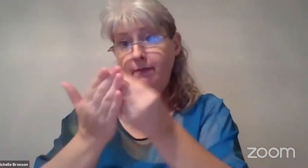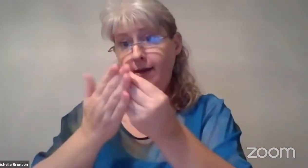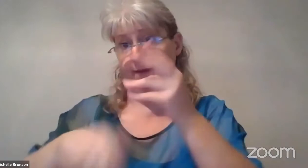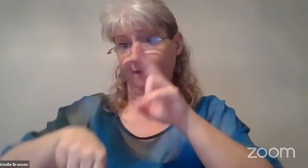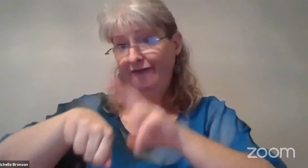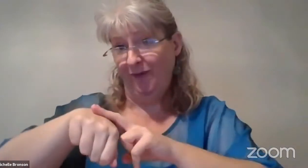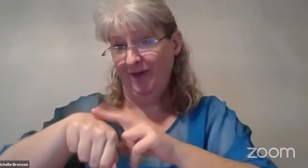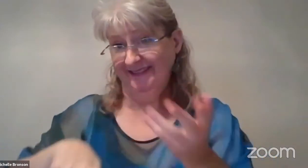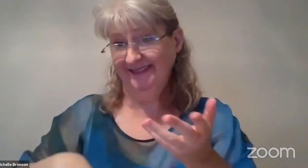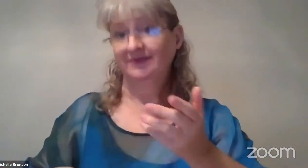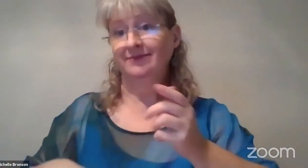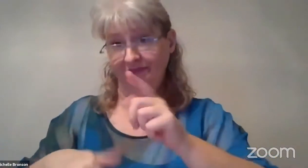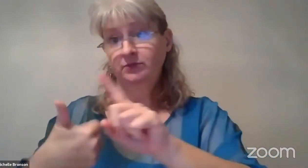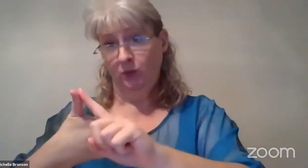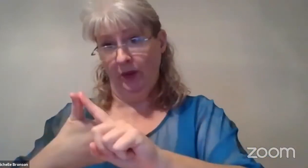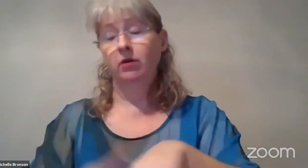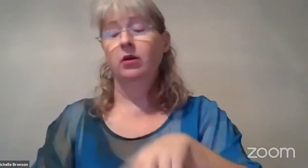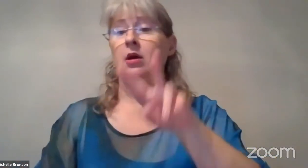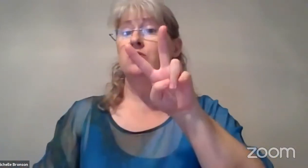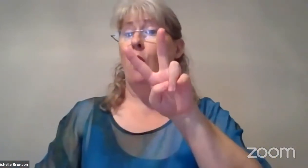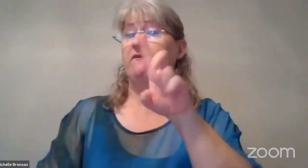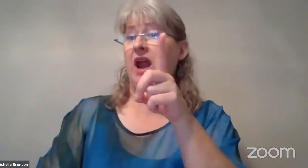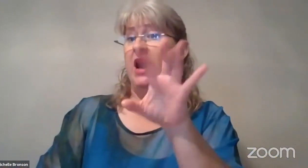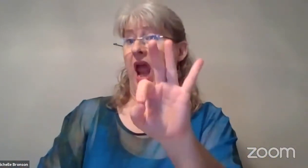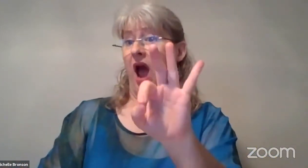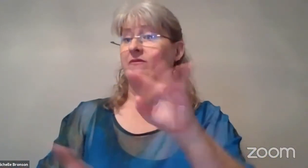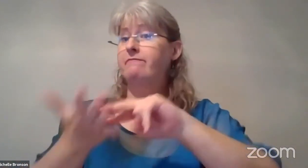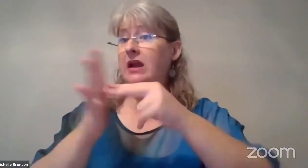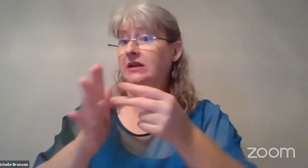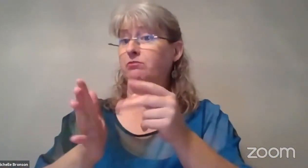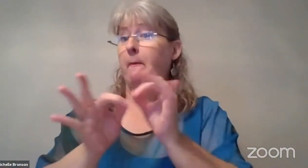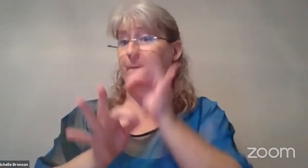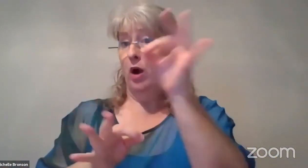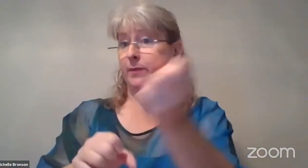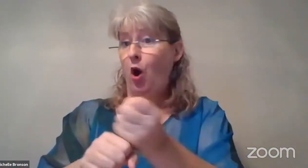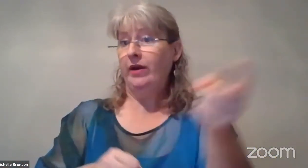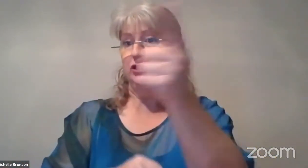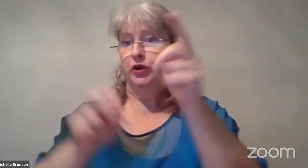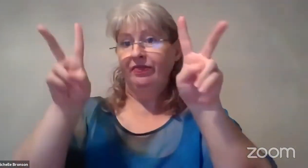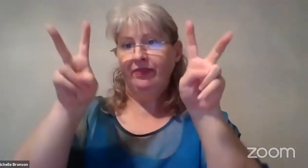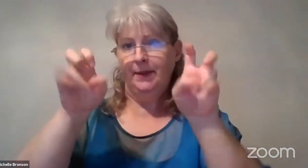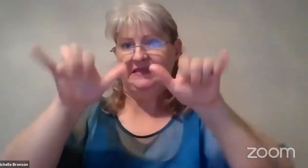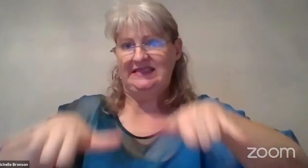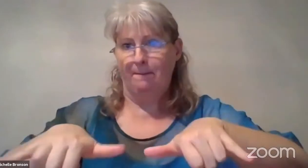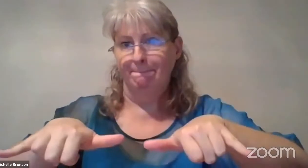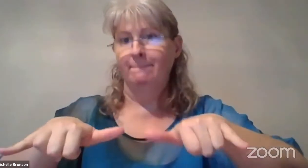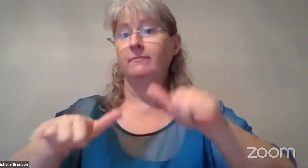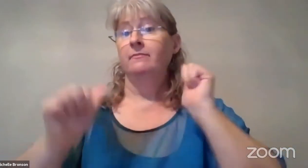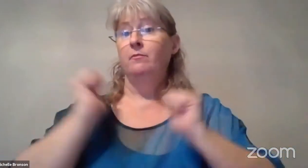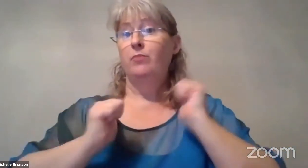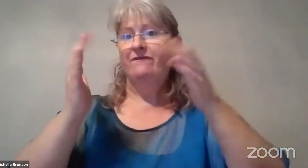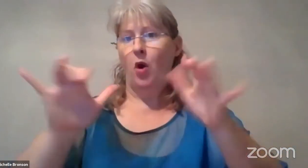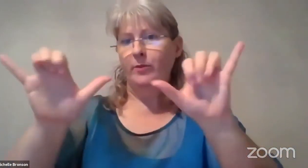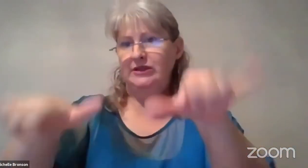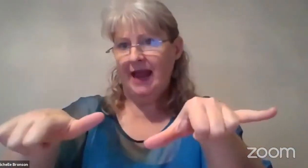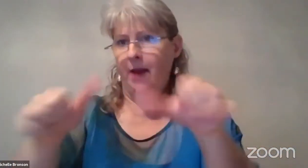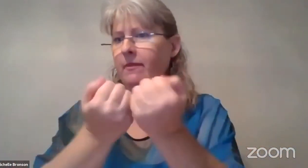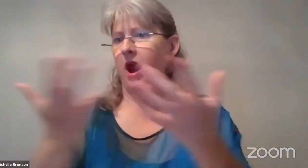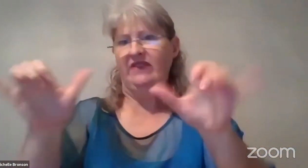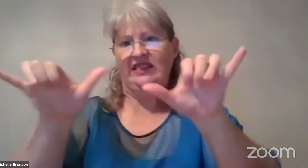finding reasonable fees. We certainly don't want to run a deficit as a result of the event. VDF will be postponed